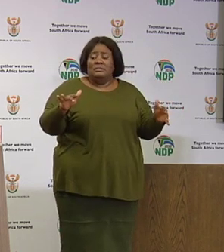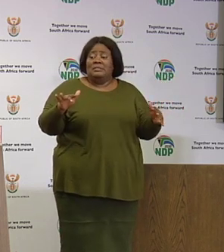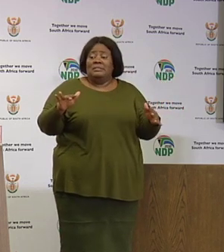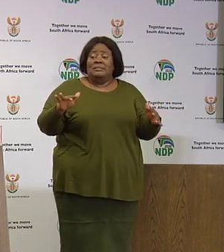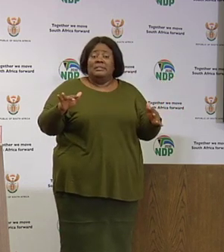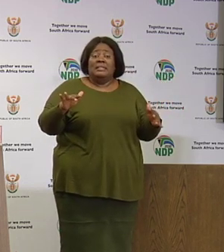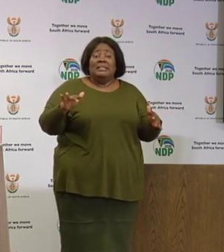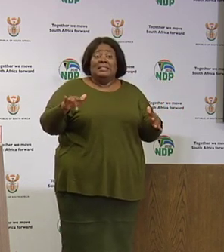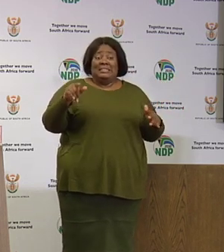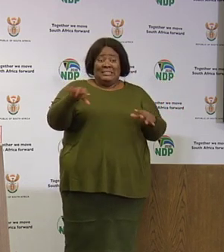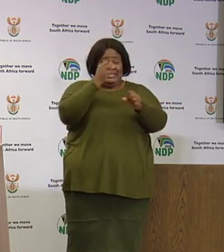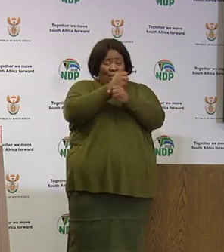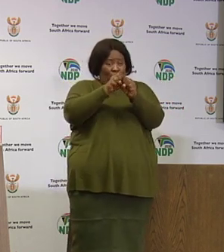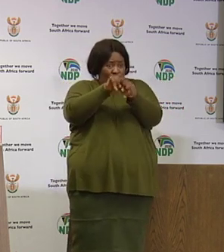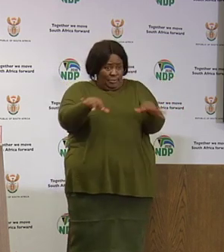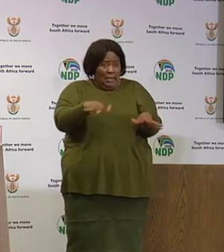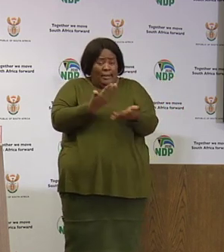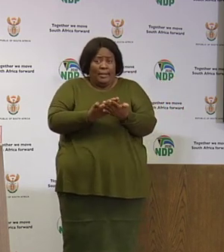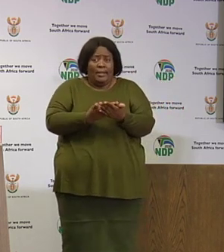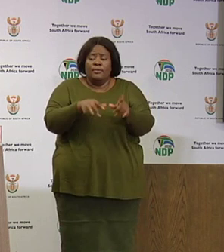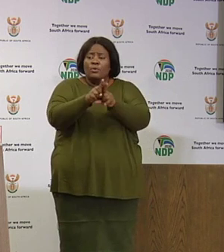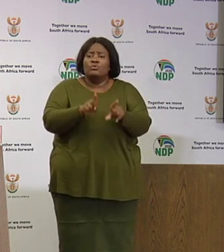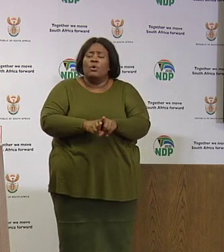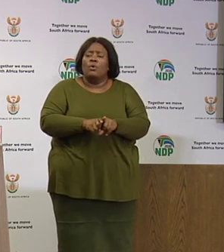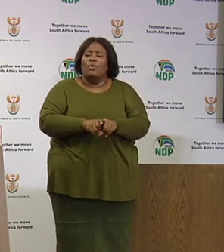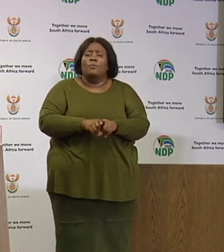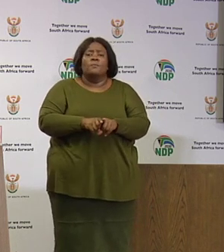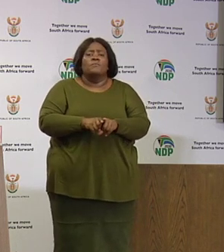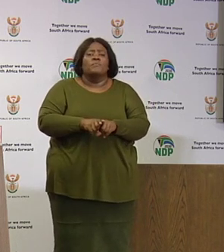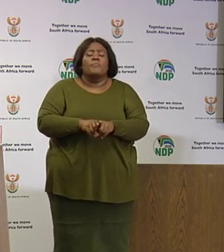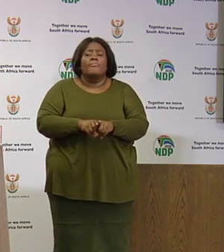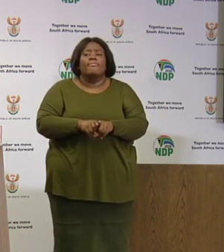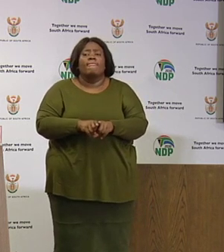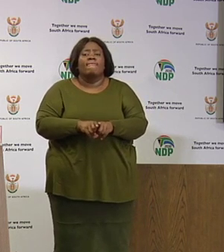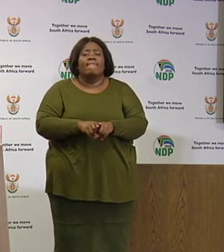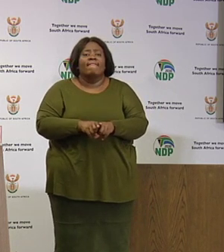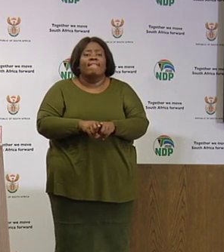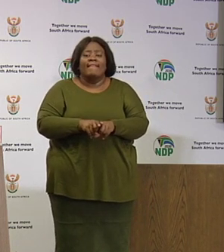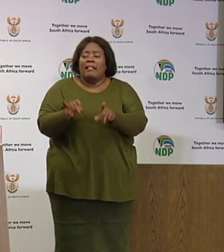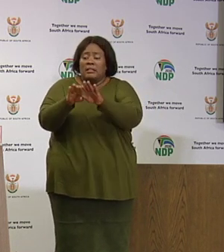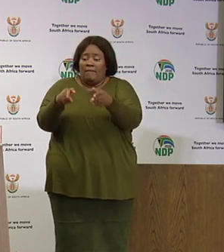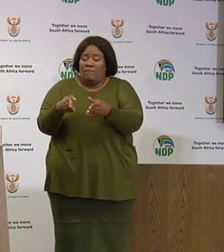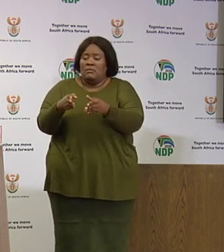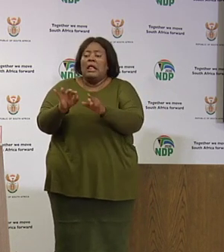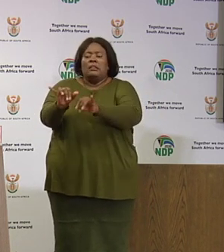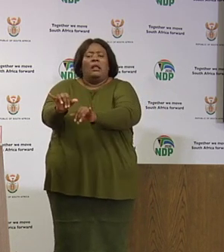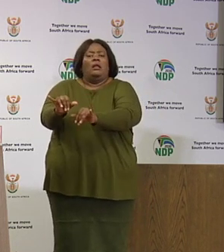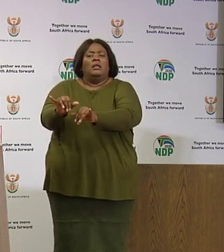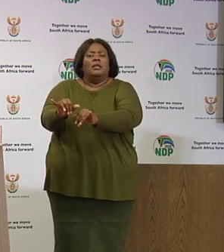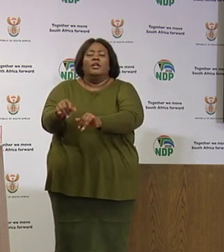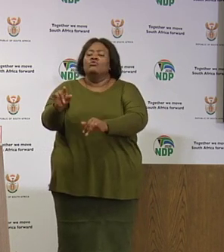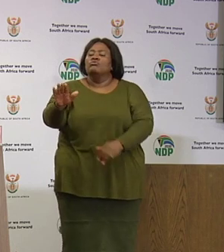virus can also locate itself in surfaces. So you can touch